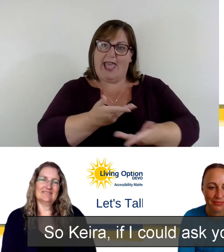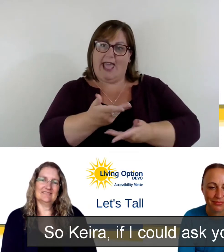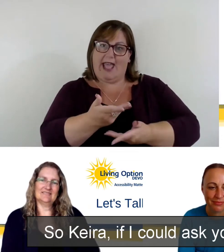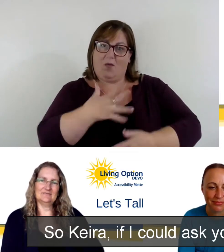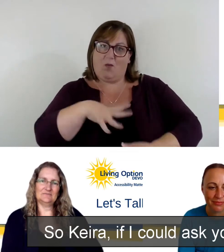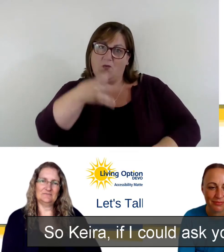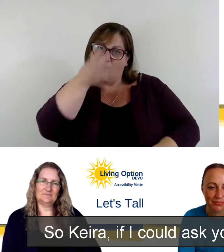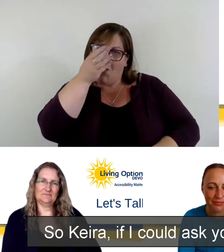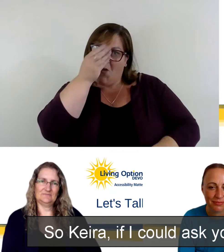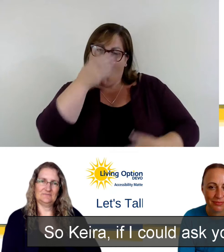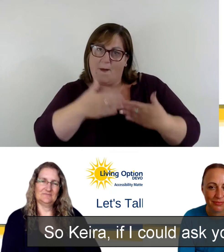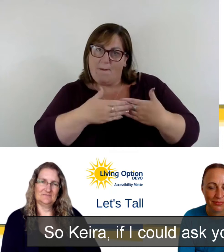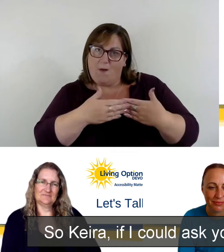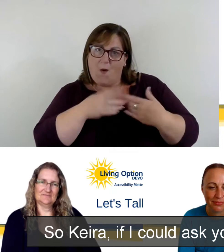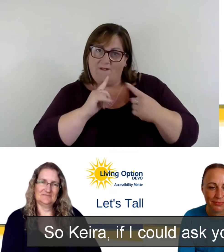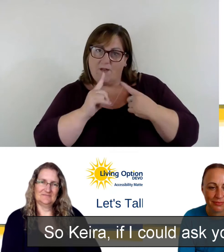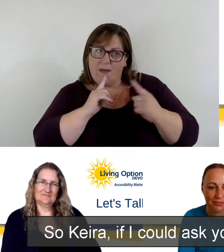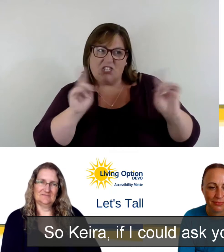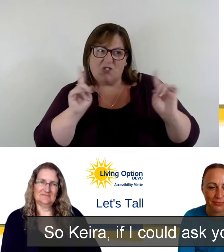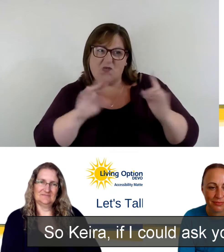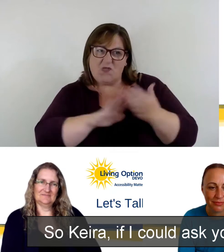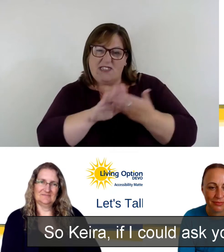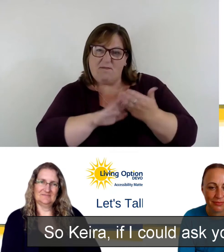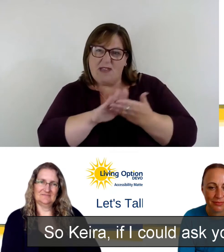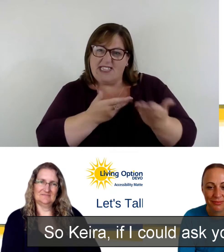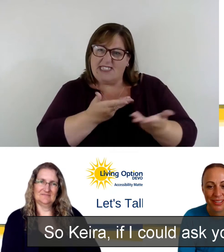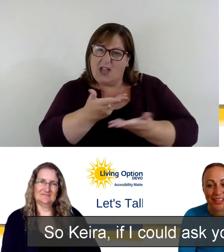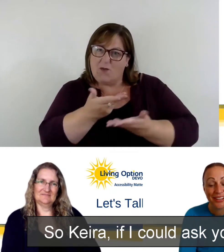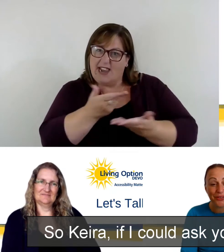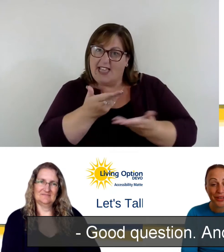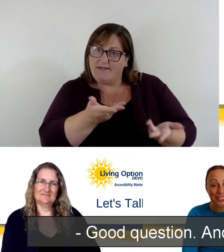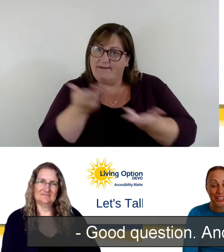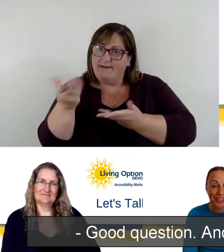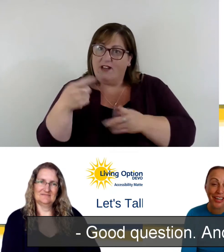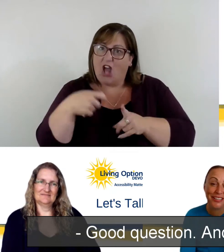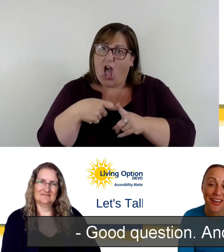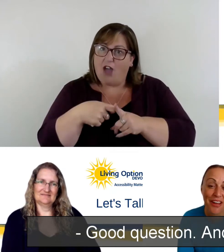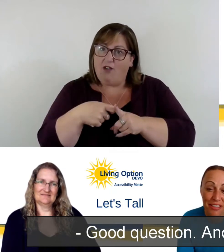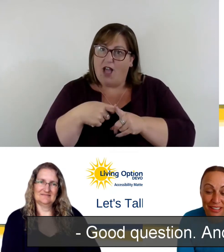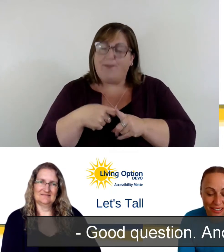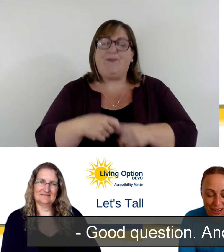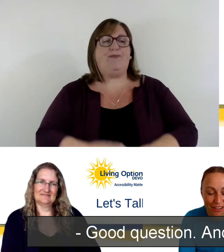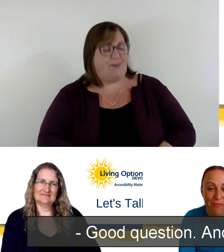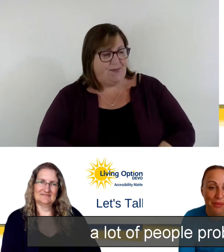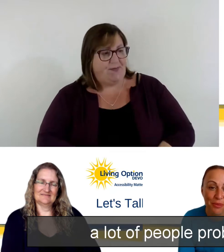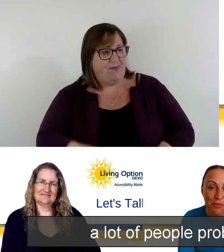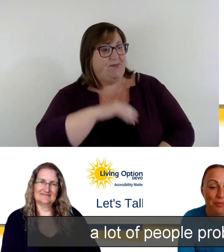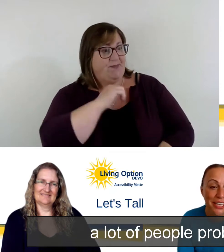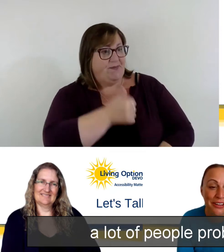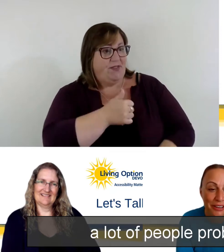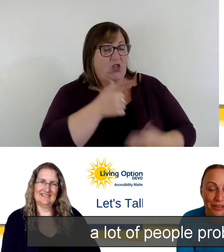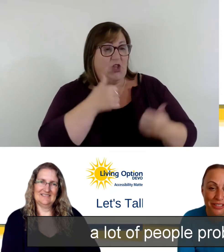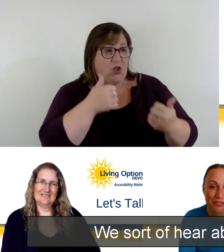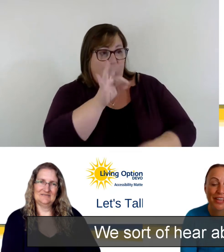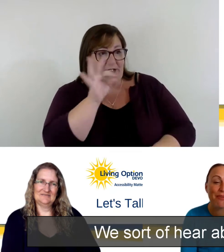So Keira, if I could ask you, what is counselling? Good question, and I think a lot of people